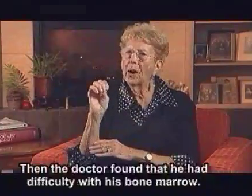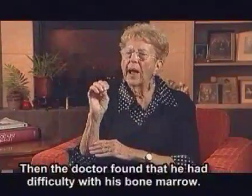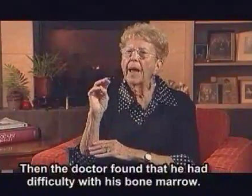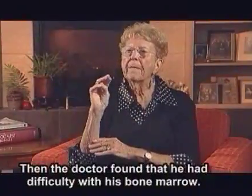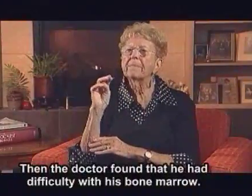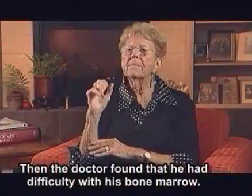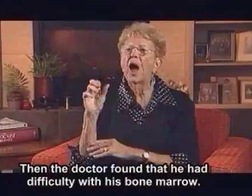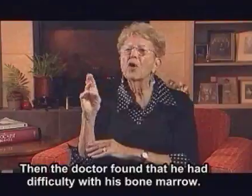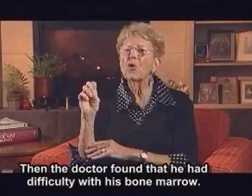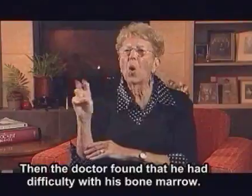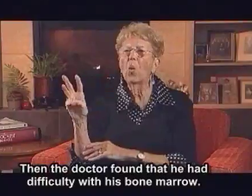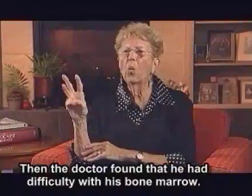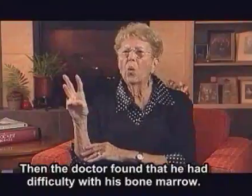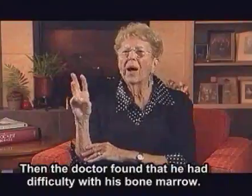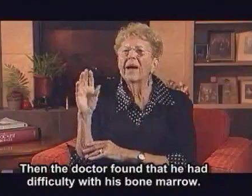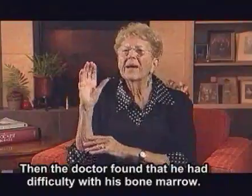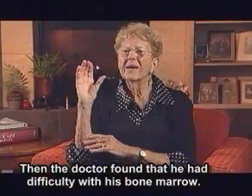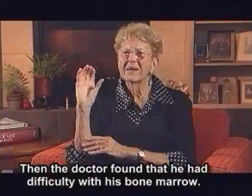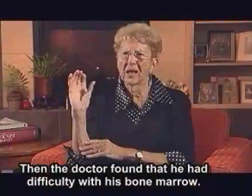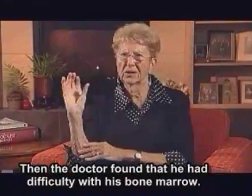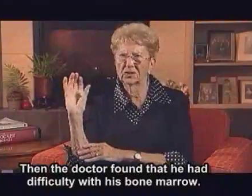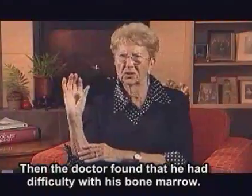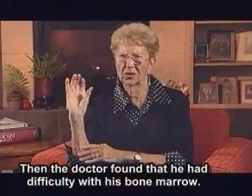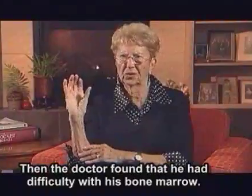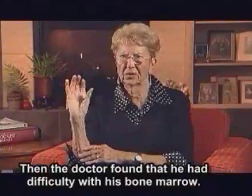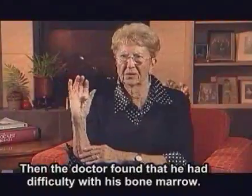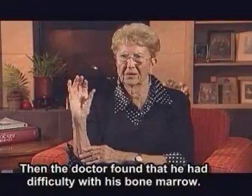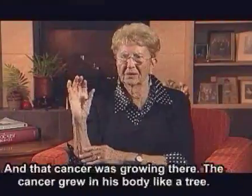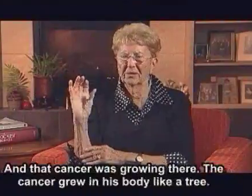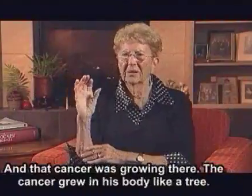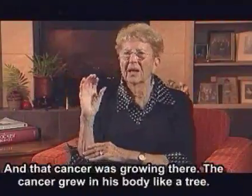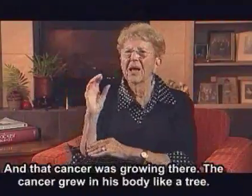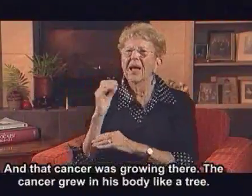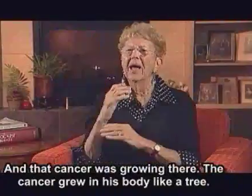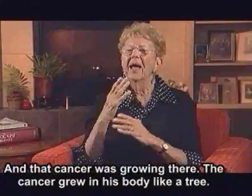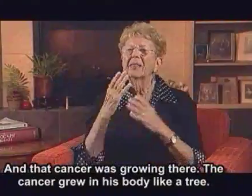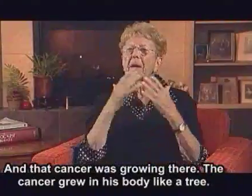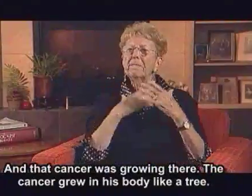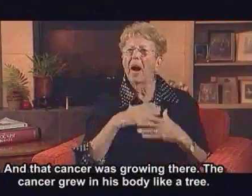Then the doctor found that he had a difficulty with his bone marrow and that cancer was growing there.